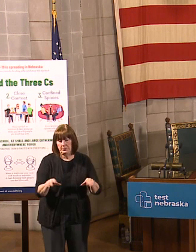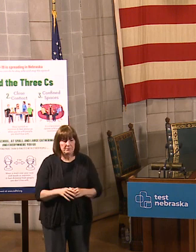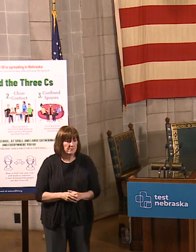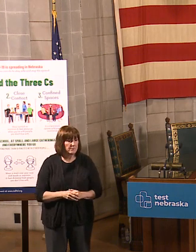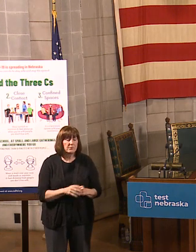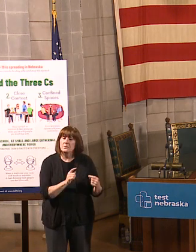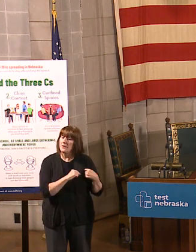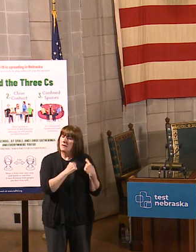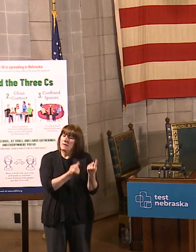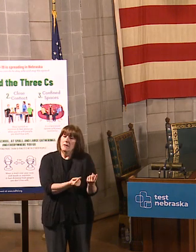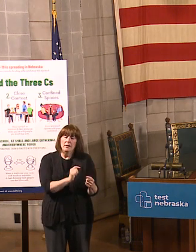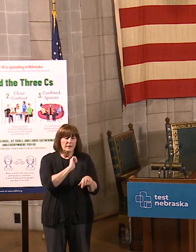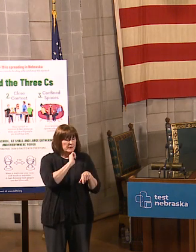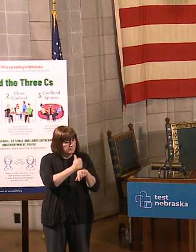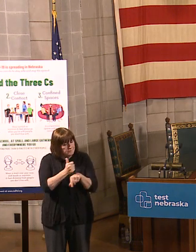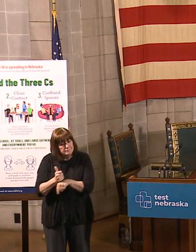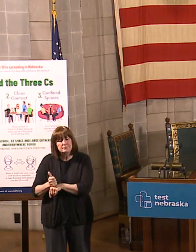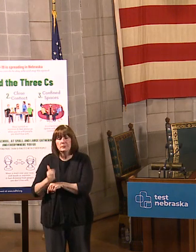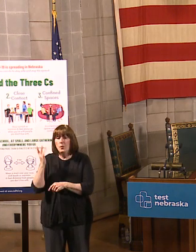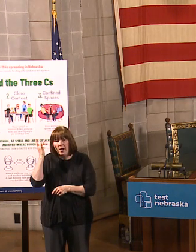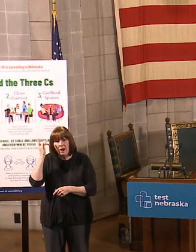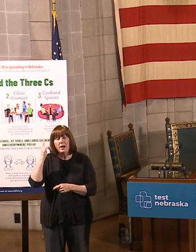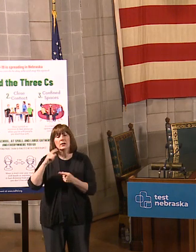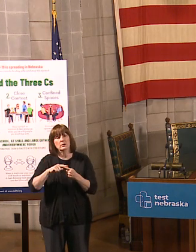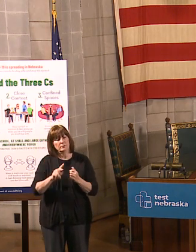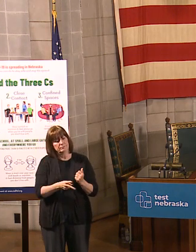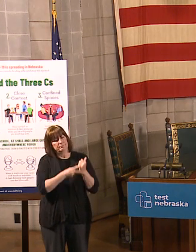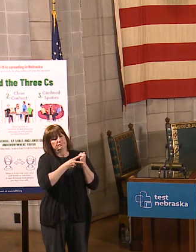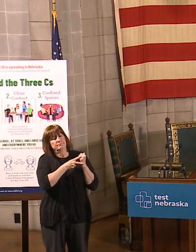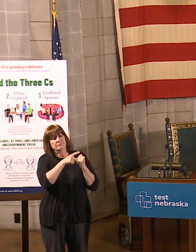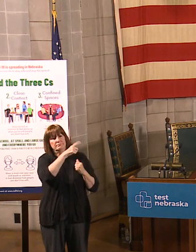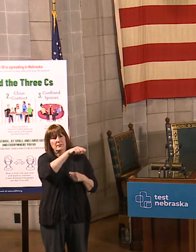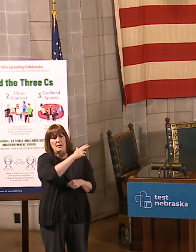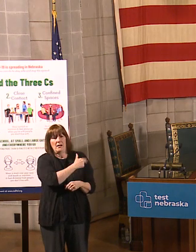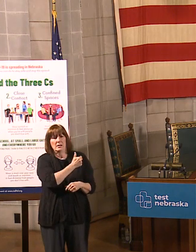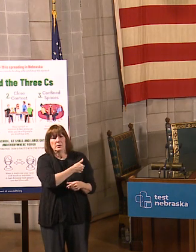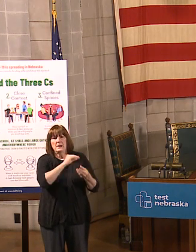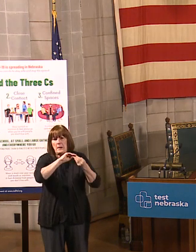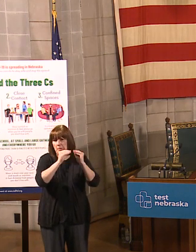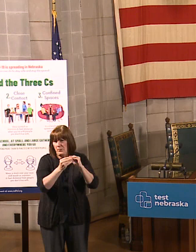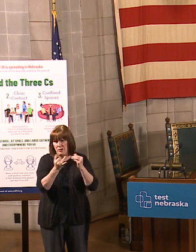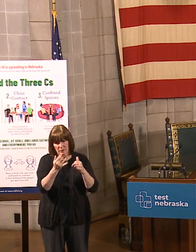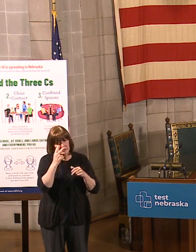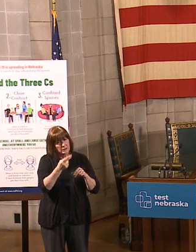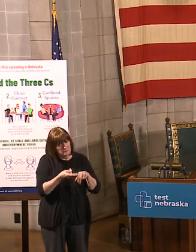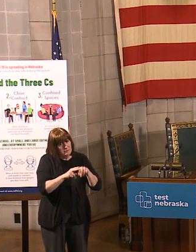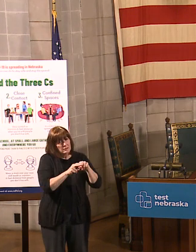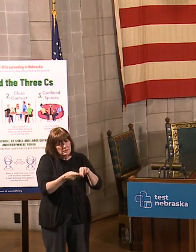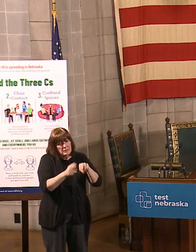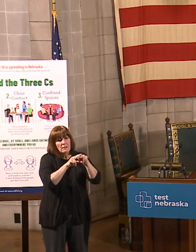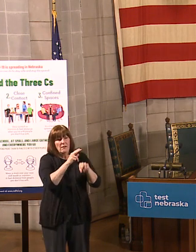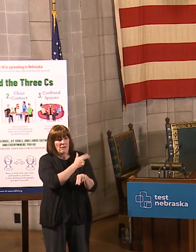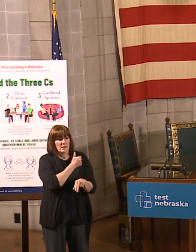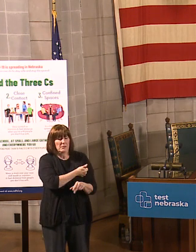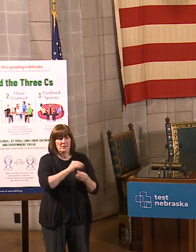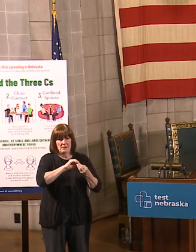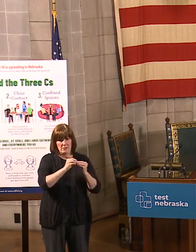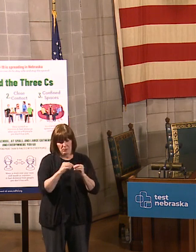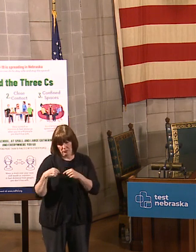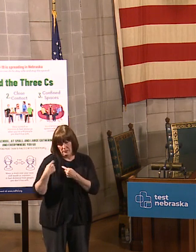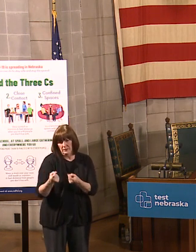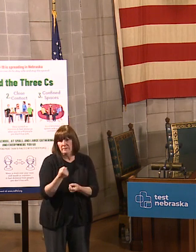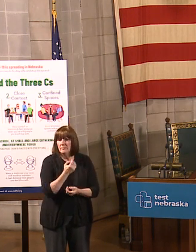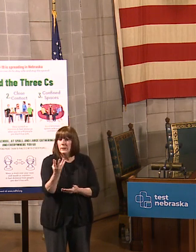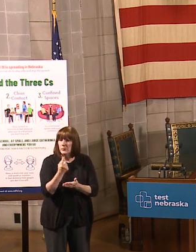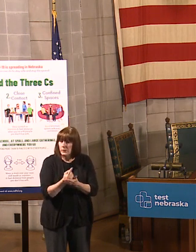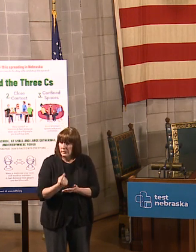around making sure we preserve our hospital capacity. And we've seen a tremendous increase in the number of hospitalizations over the course of the last several weeks. On